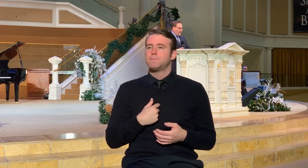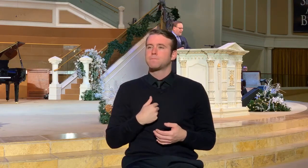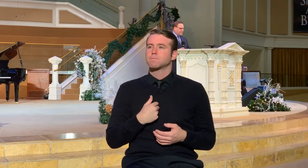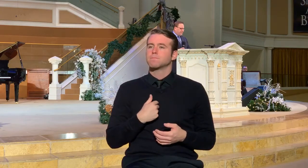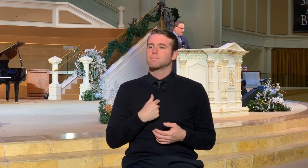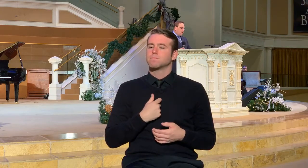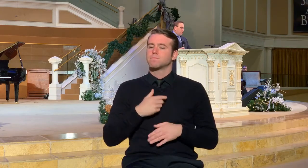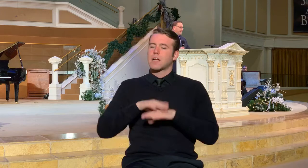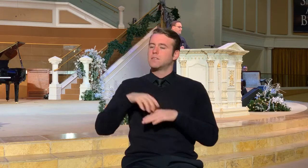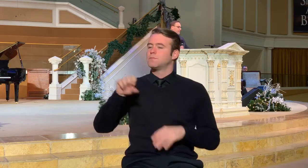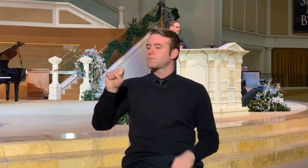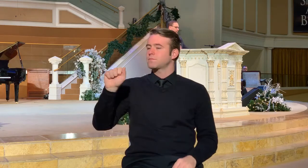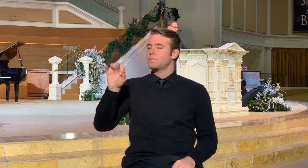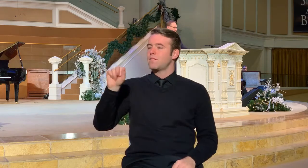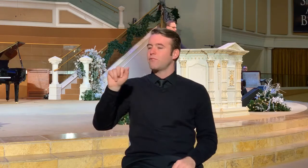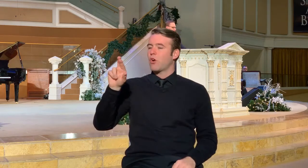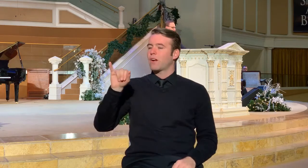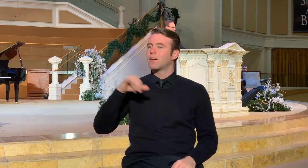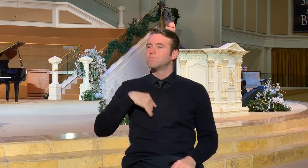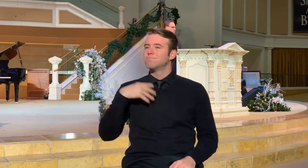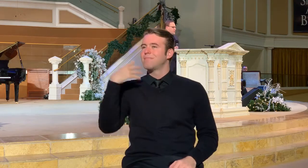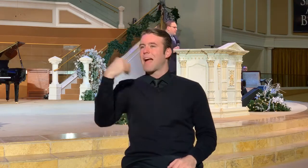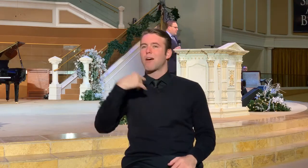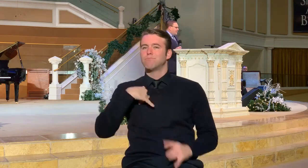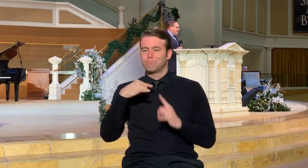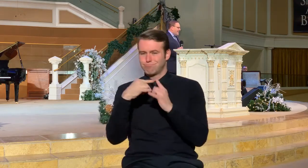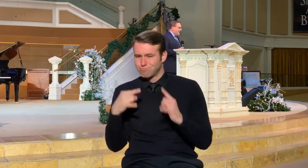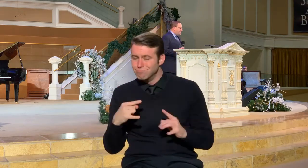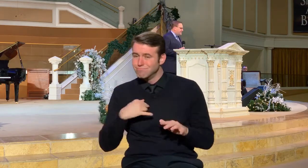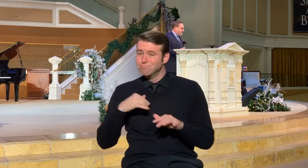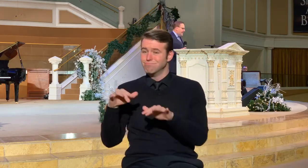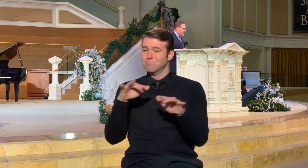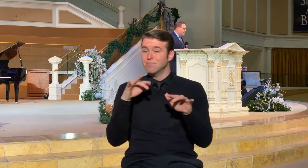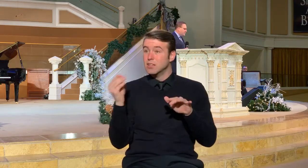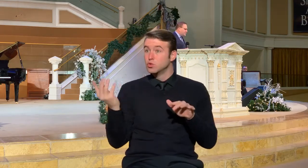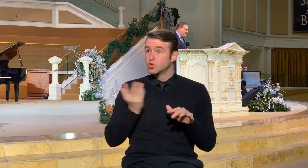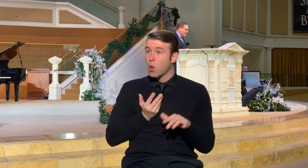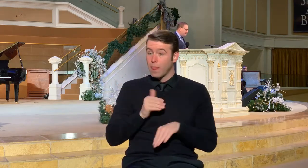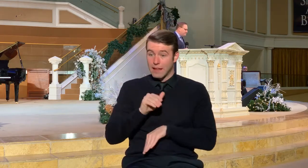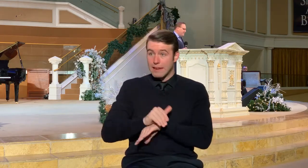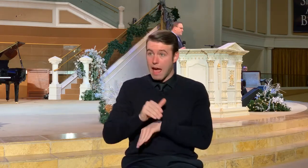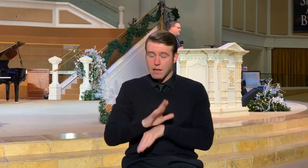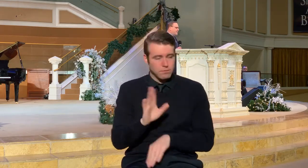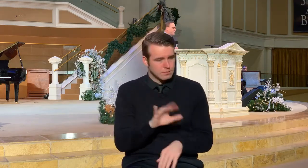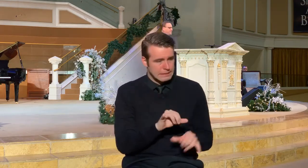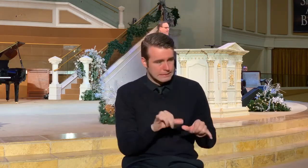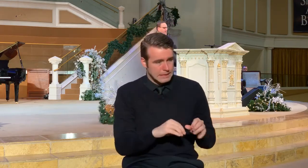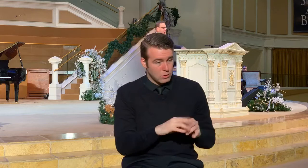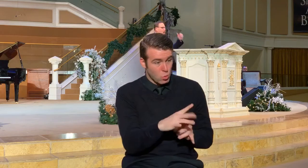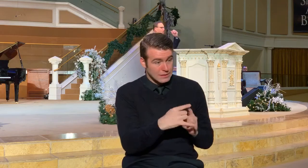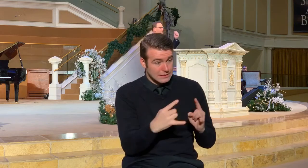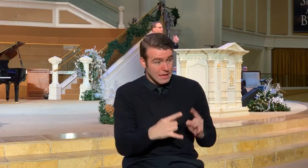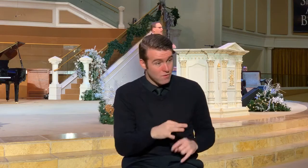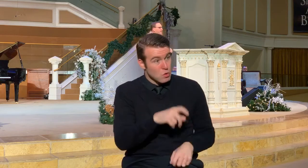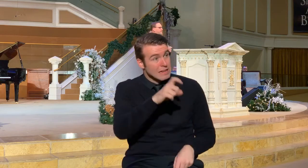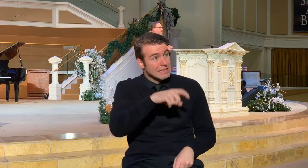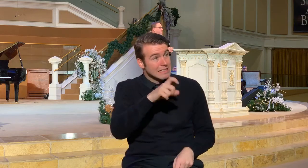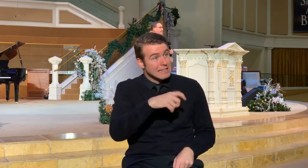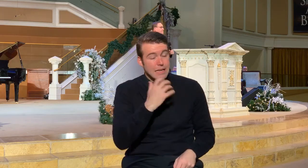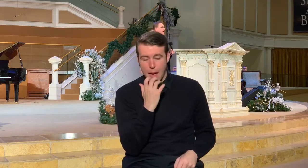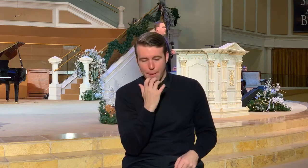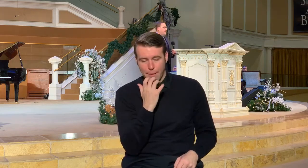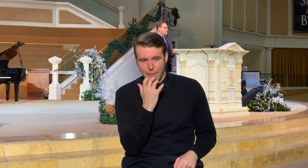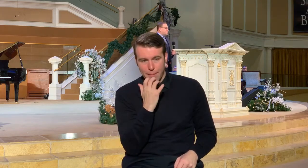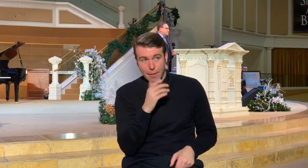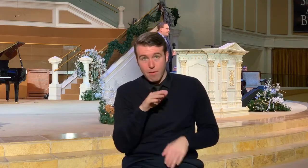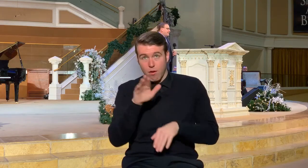out on a safari. And we were told at night, stay in your tent. If you need anything, call the